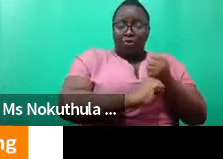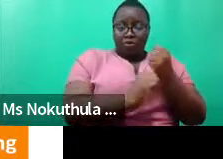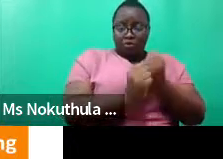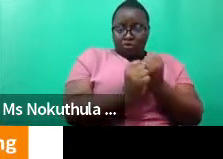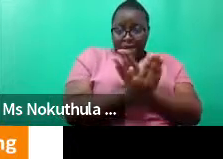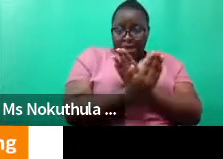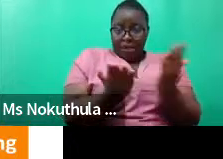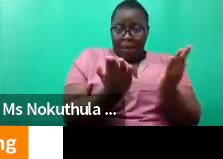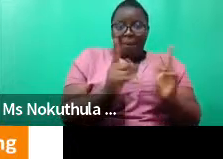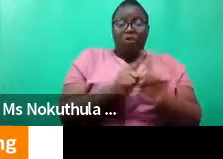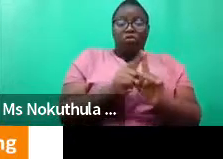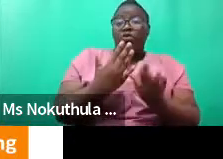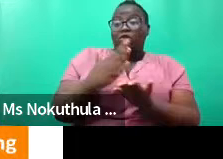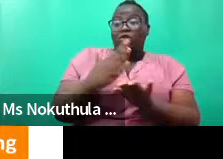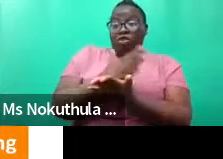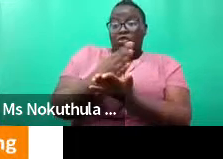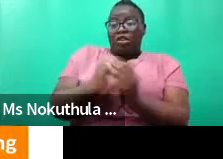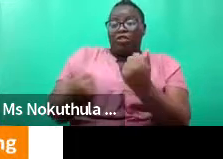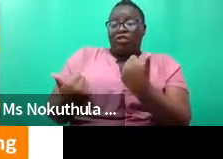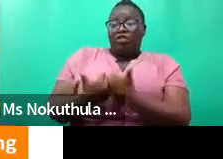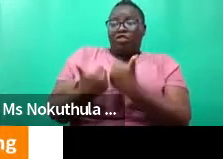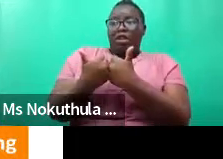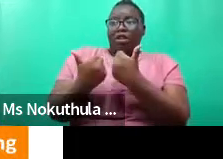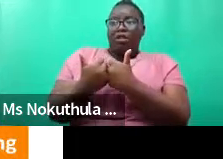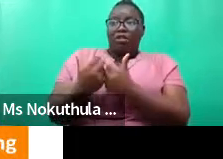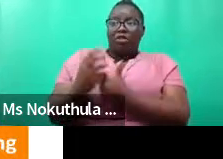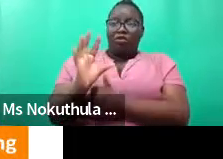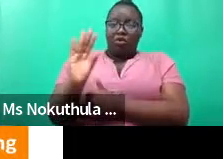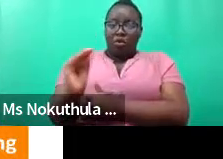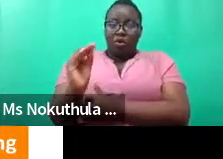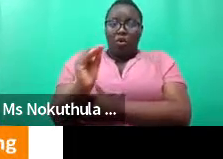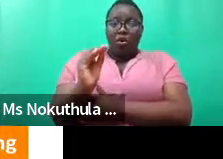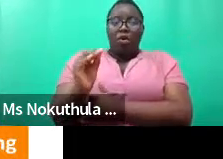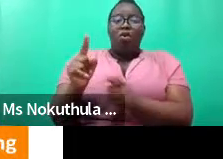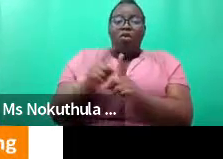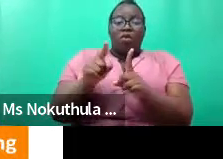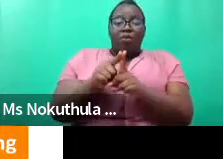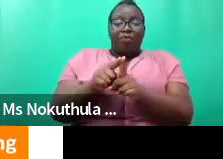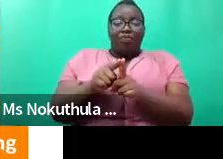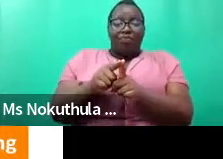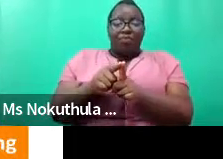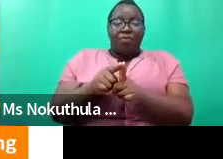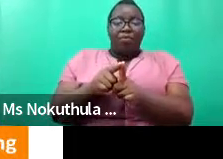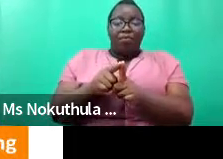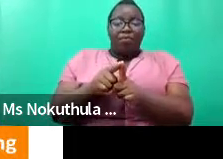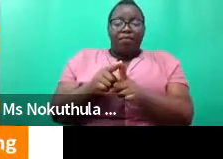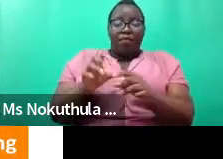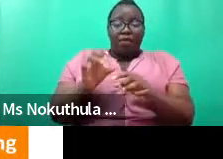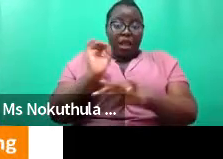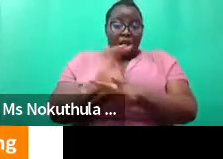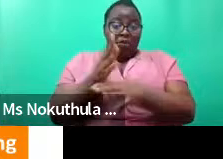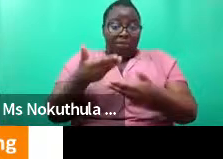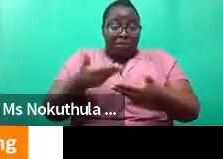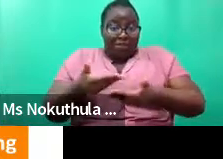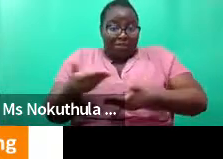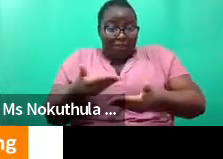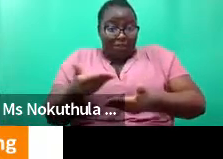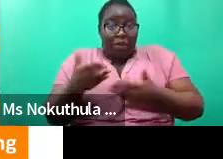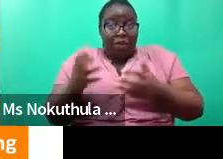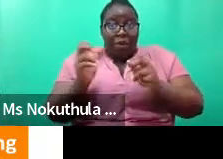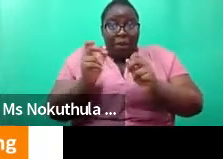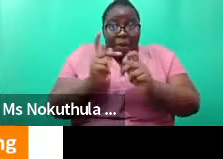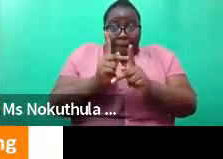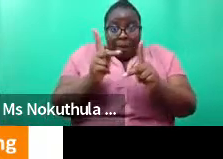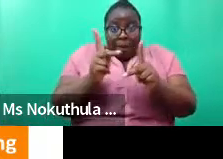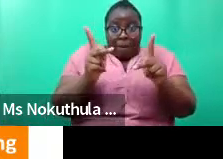had. So they knew that most of the counselors, the counseling services provide counseling in public were closed.